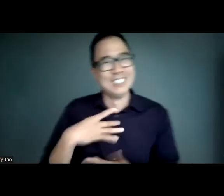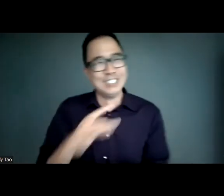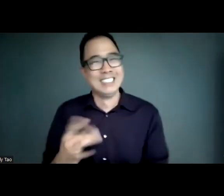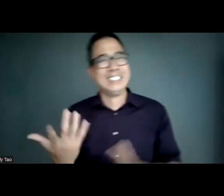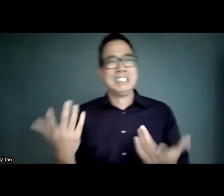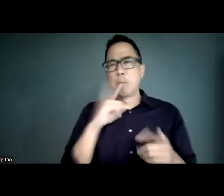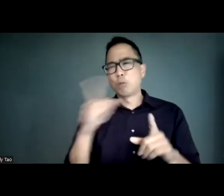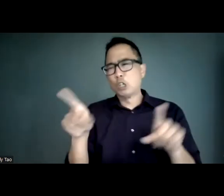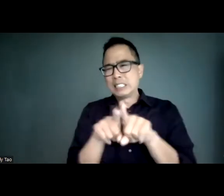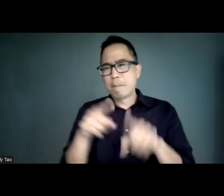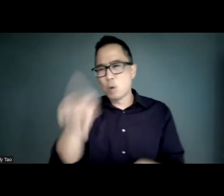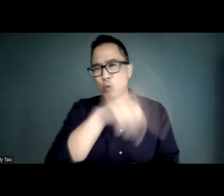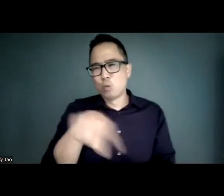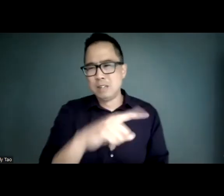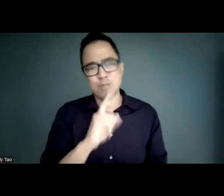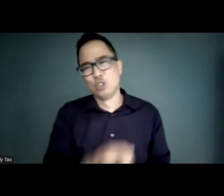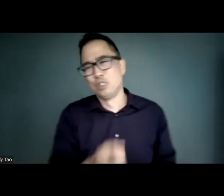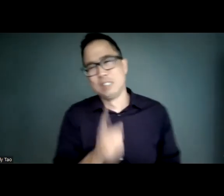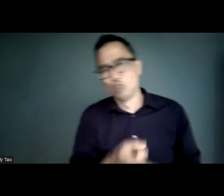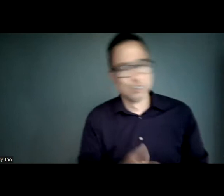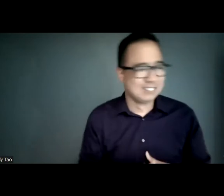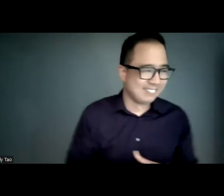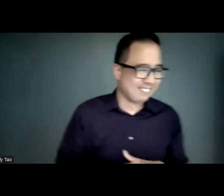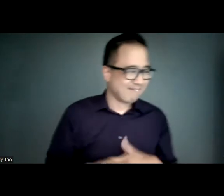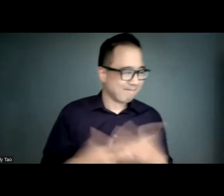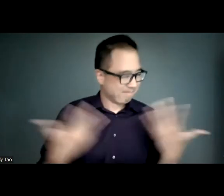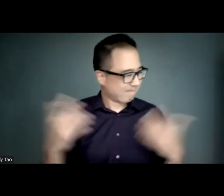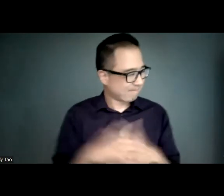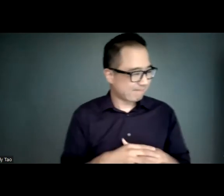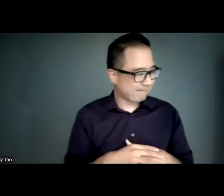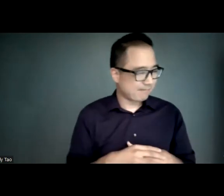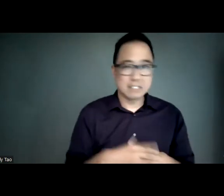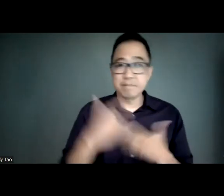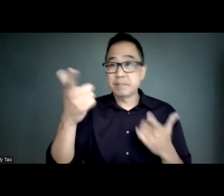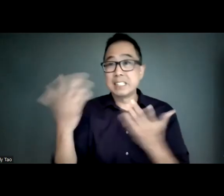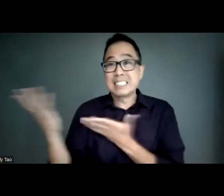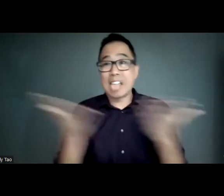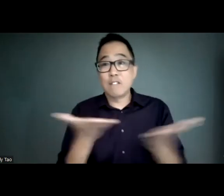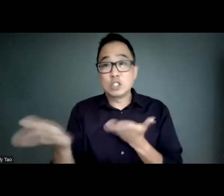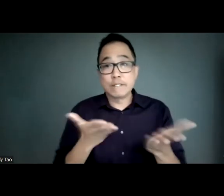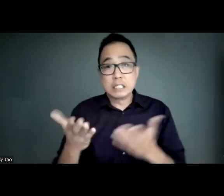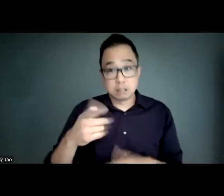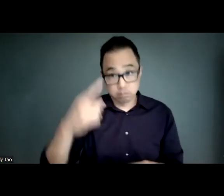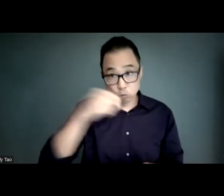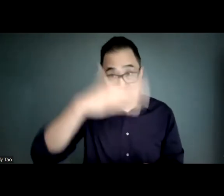along. It's a different efficiency. I'm sure some of you have experienced the same thing.